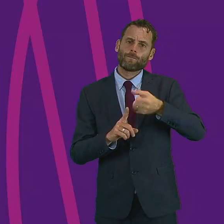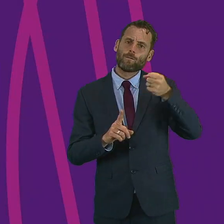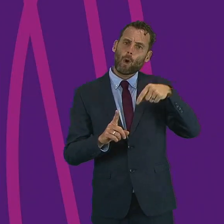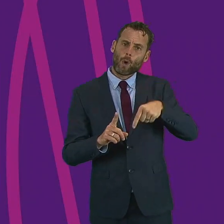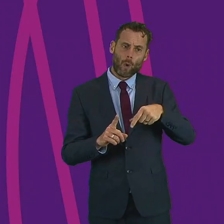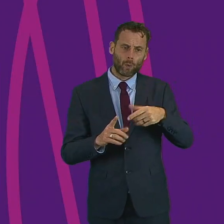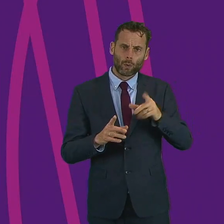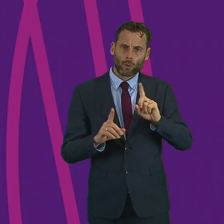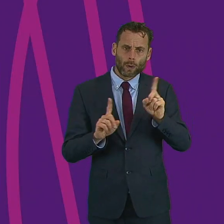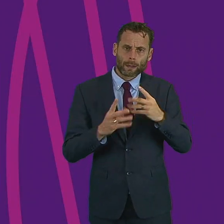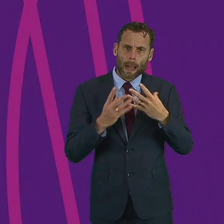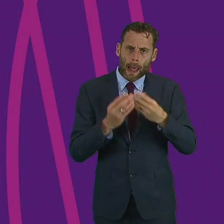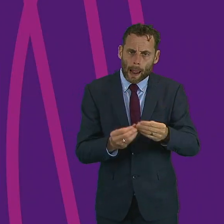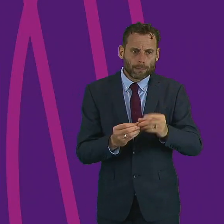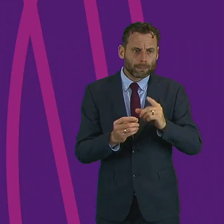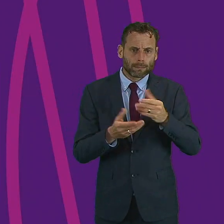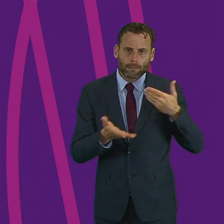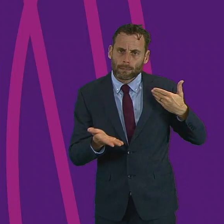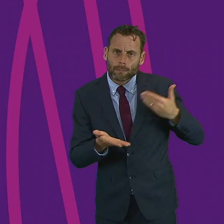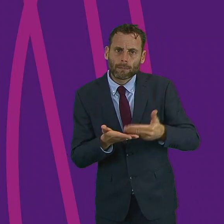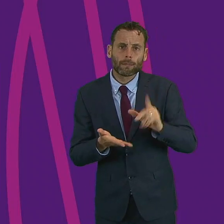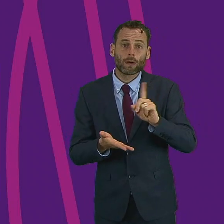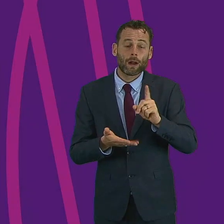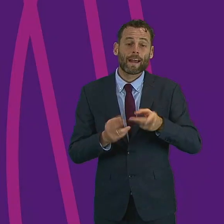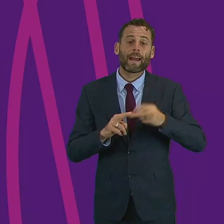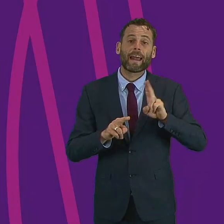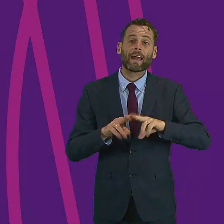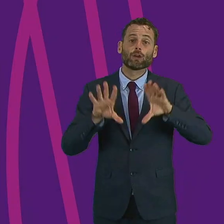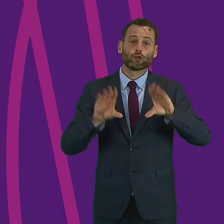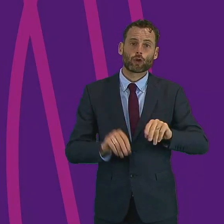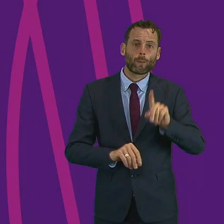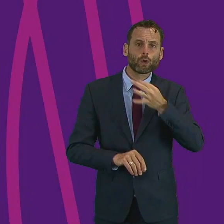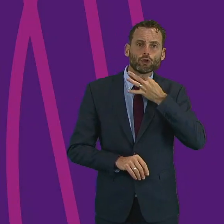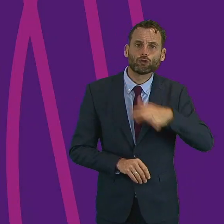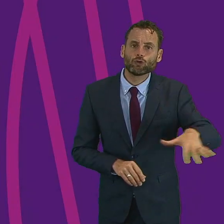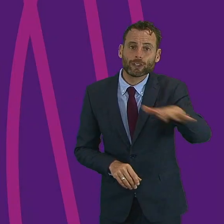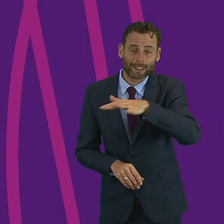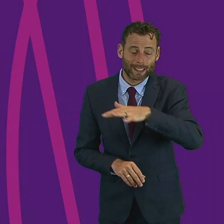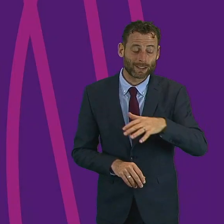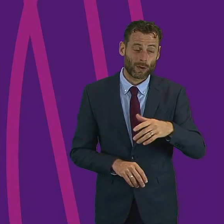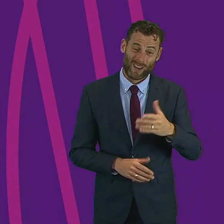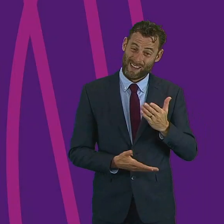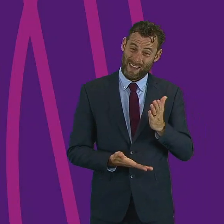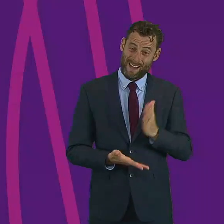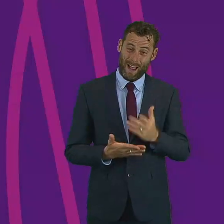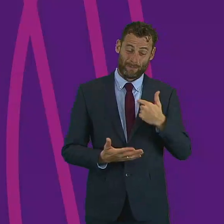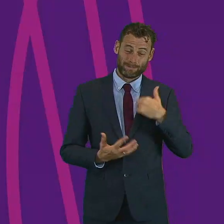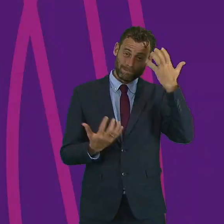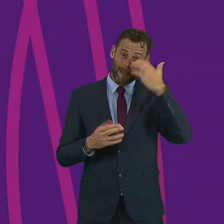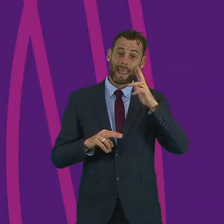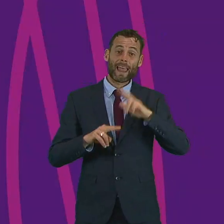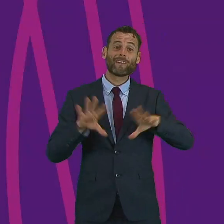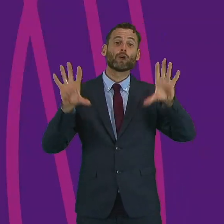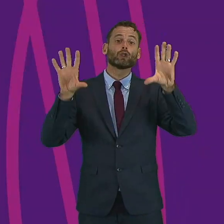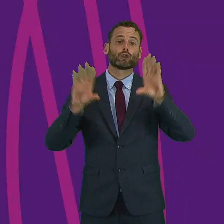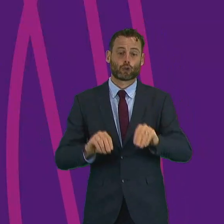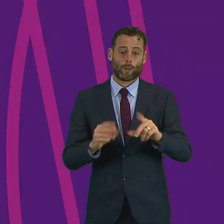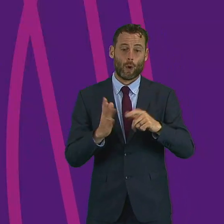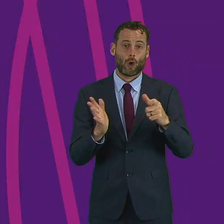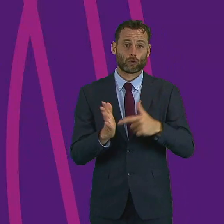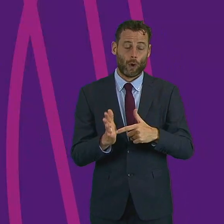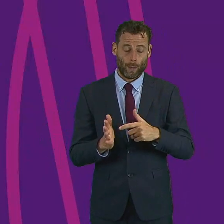them longer term. I will look at the correspondence Liam MacArthur refers to, and if there are further issues we need to address, we will of